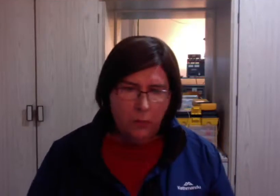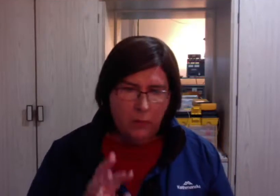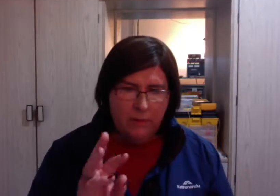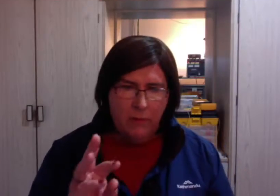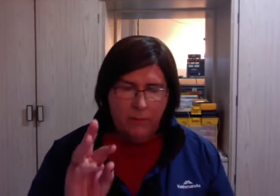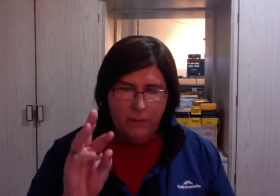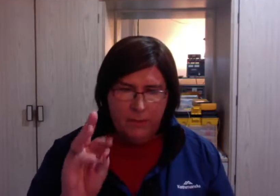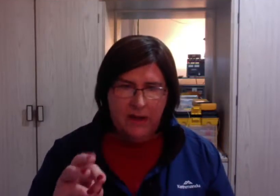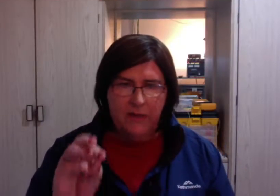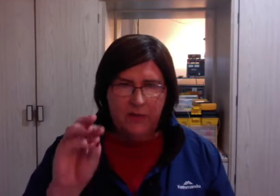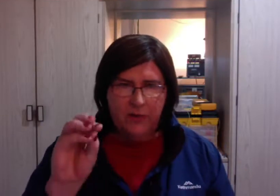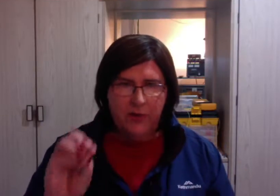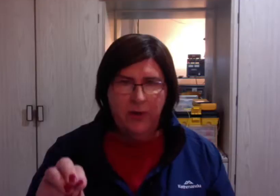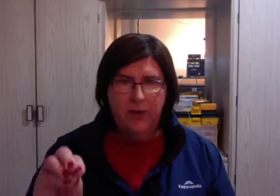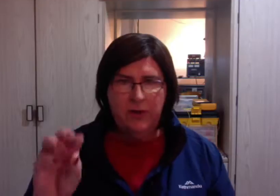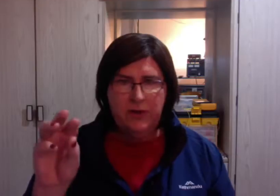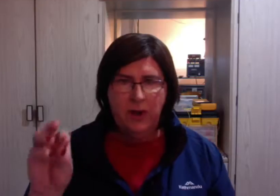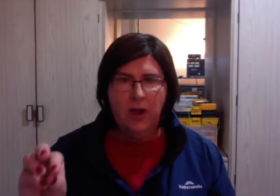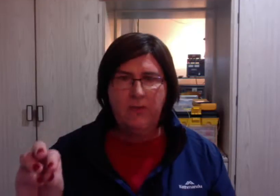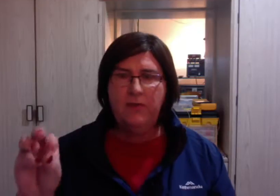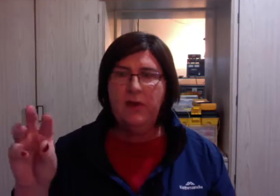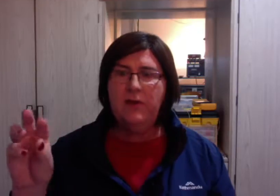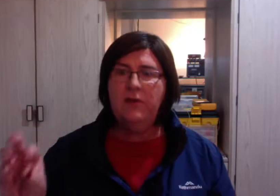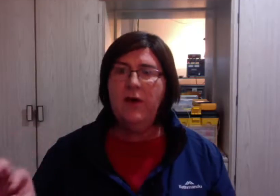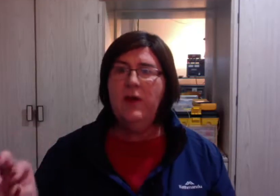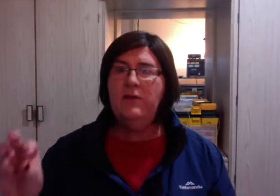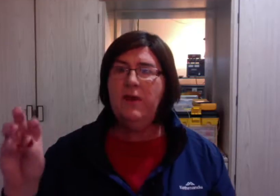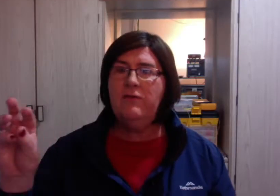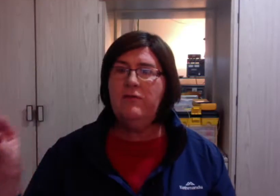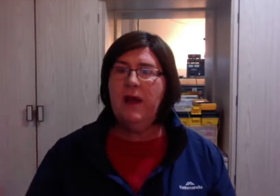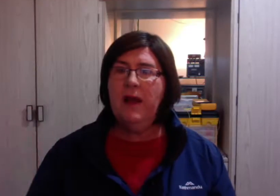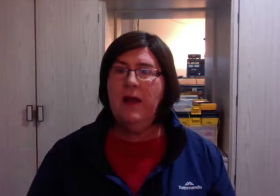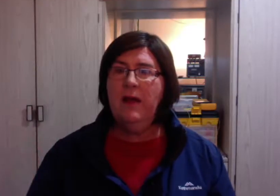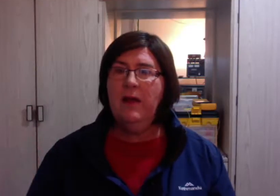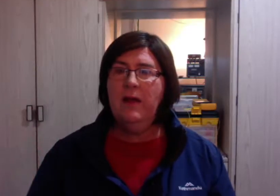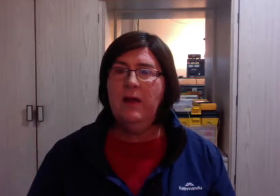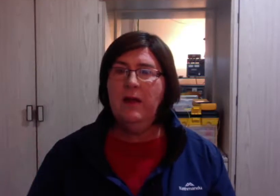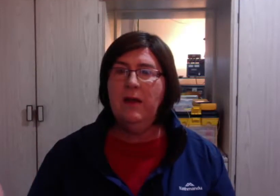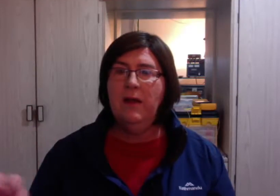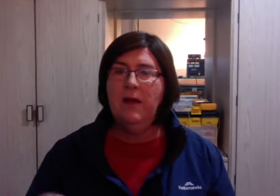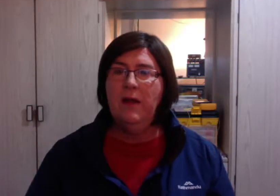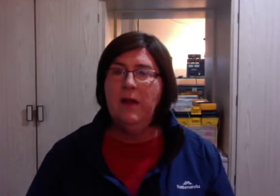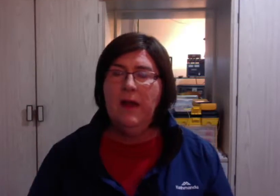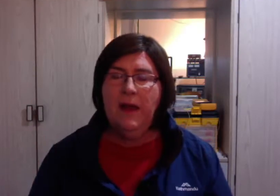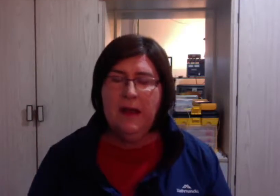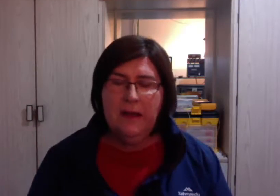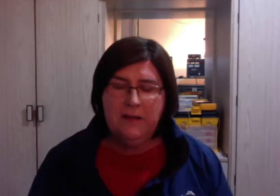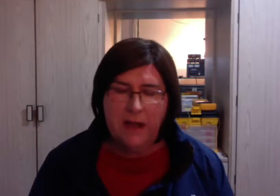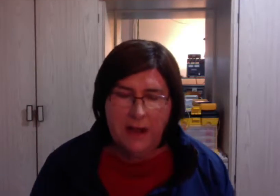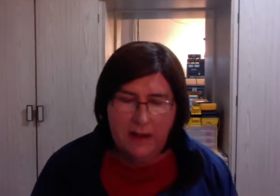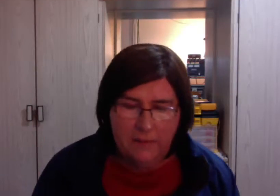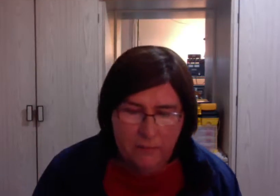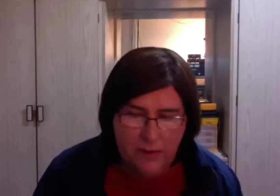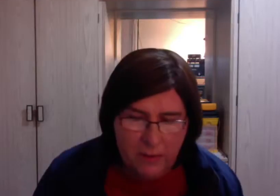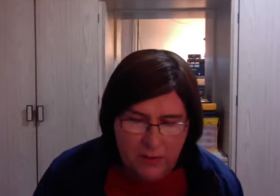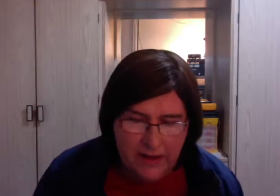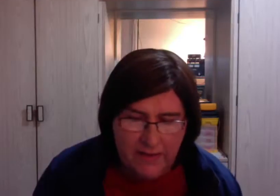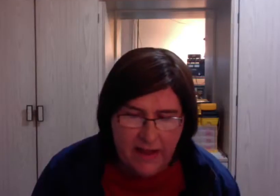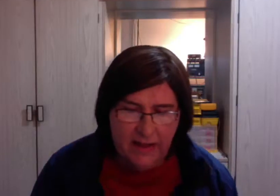We will permit certain types and designs of trailer. And we will get that,